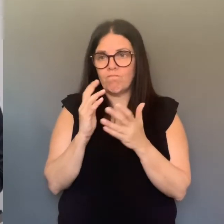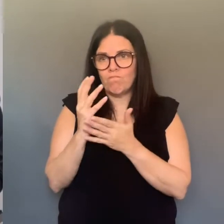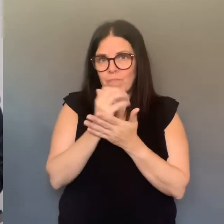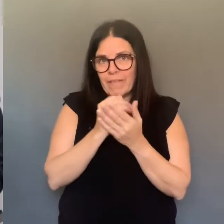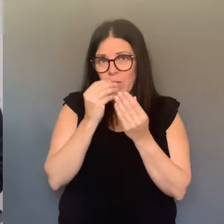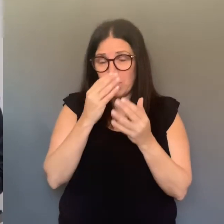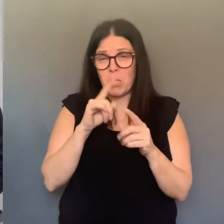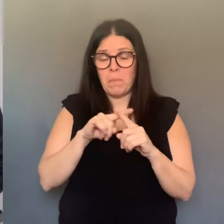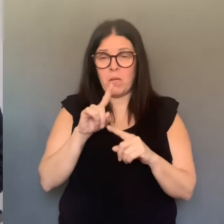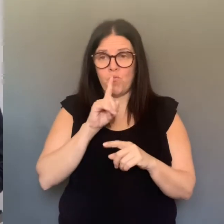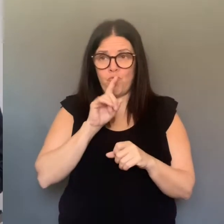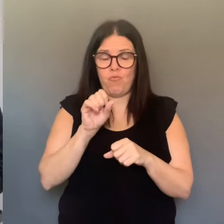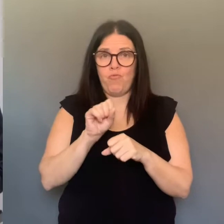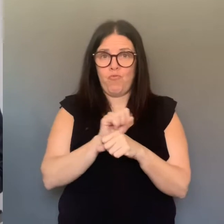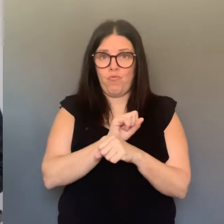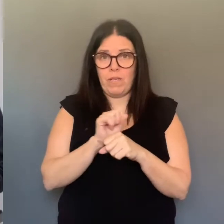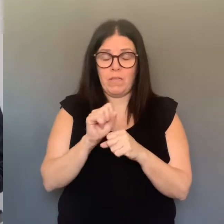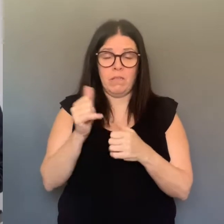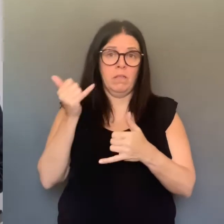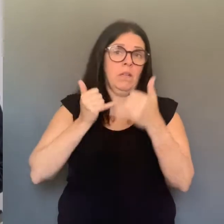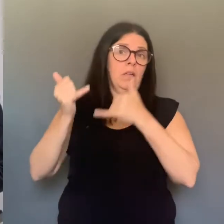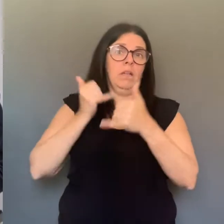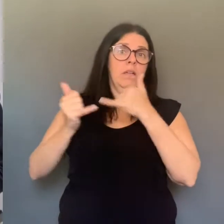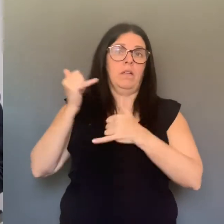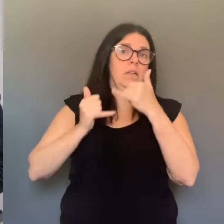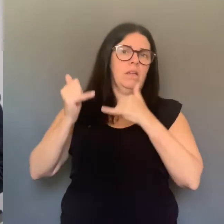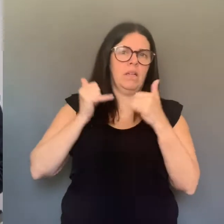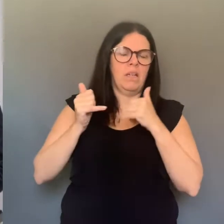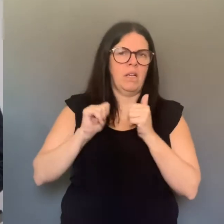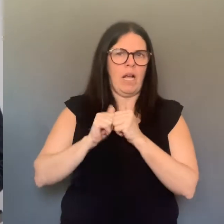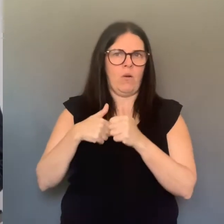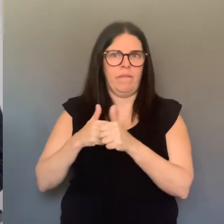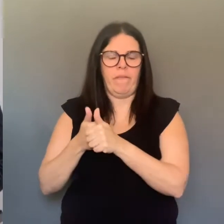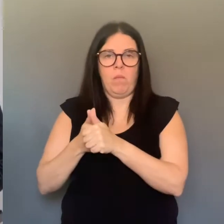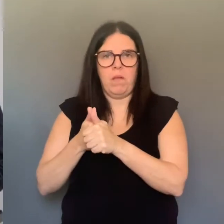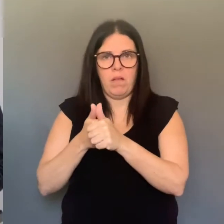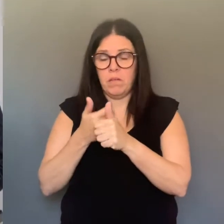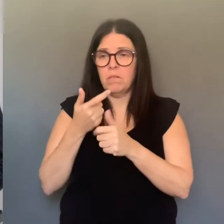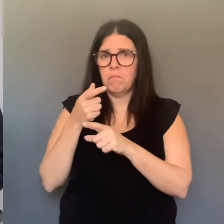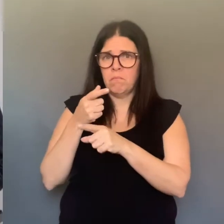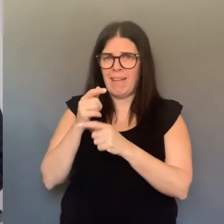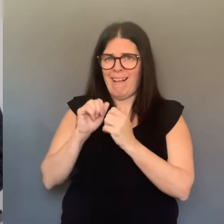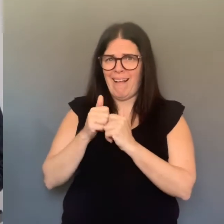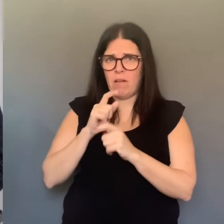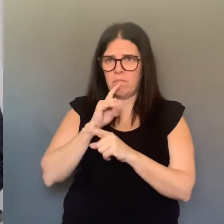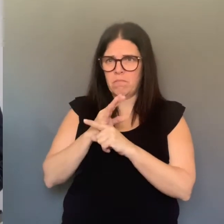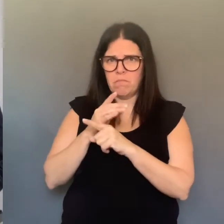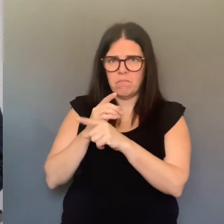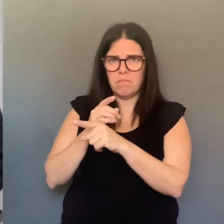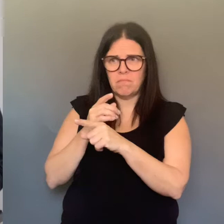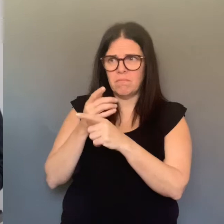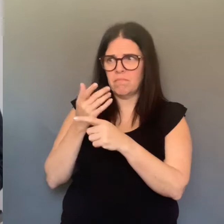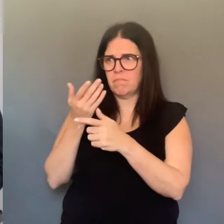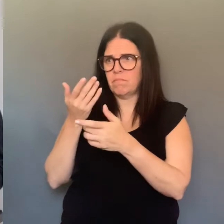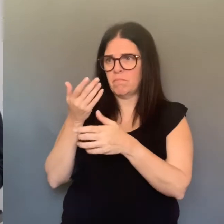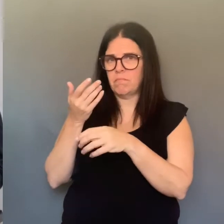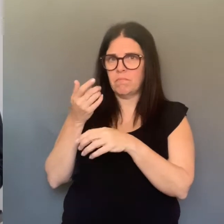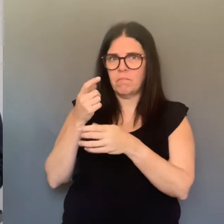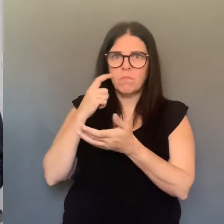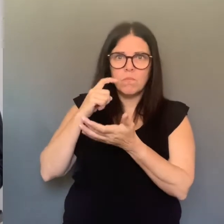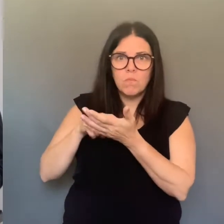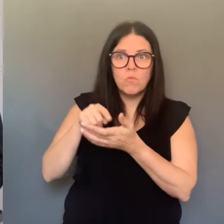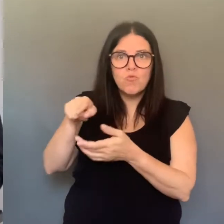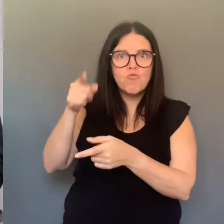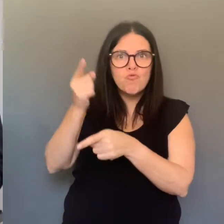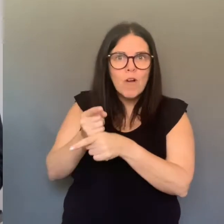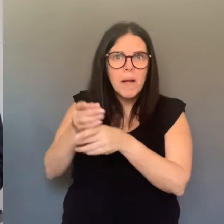information, and we will try our best to try and get that information. But practically, like